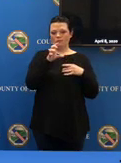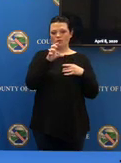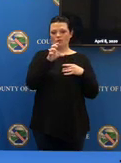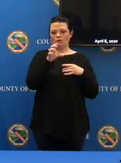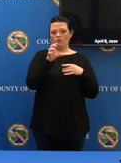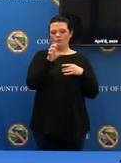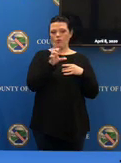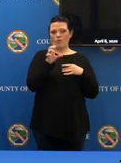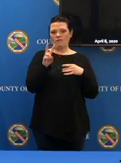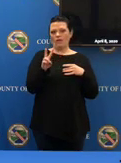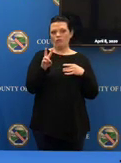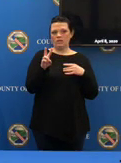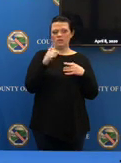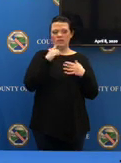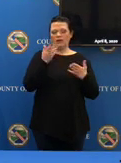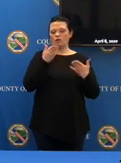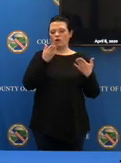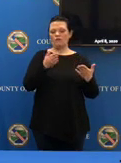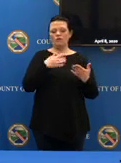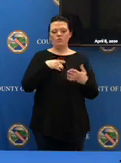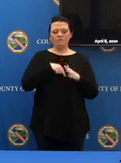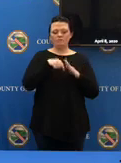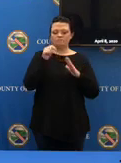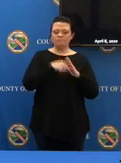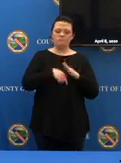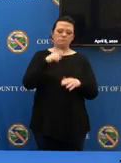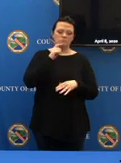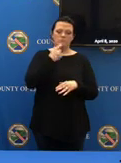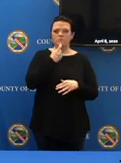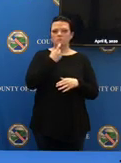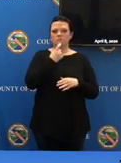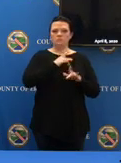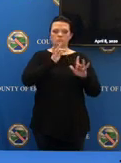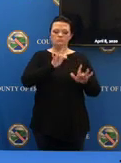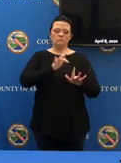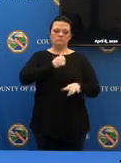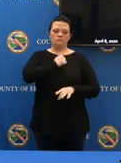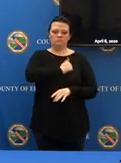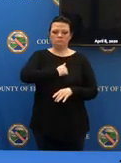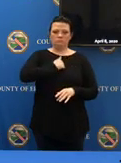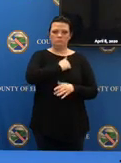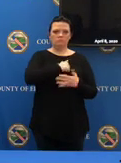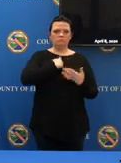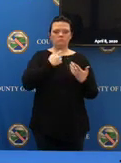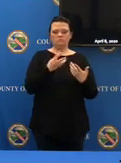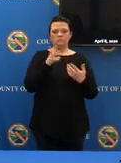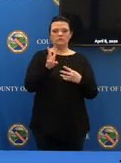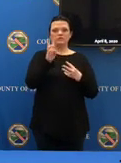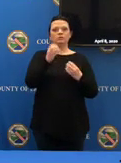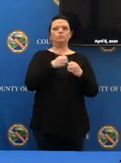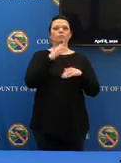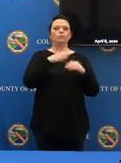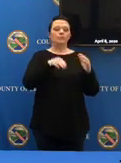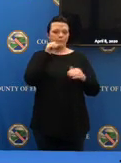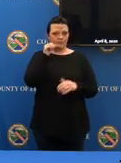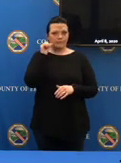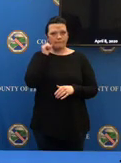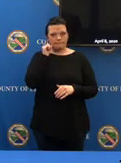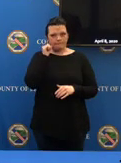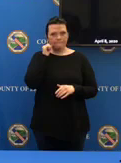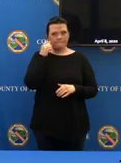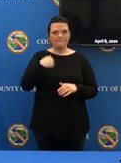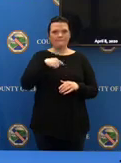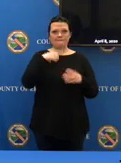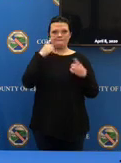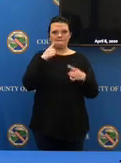do offer my deepest sympathies and condolences to all who've lost a loved one. This is 6 more than yesterday when we